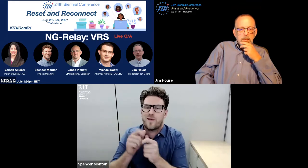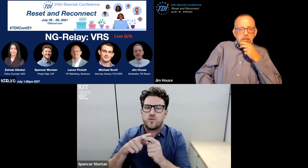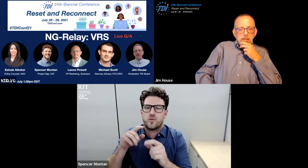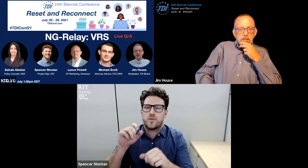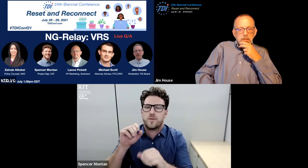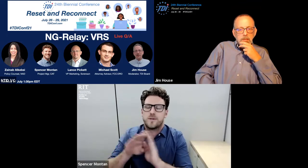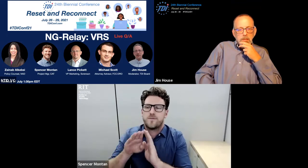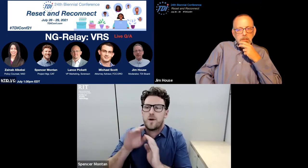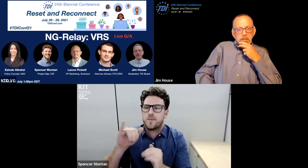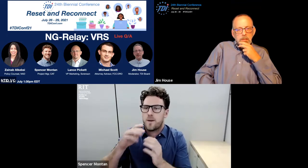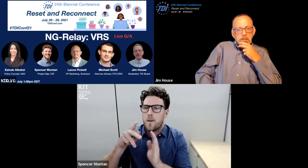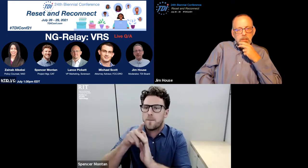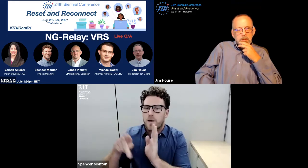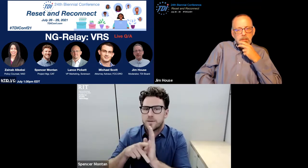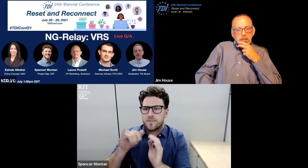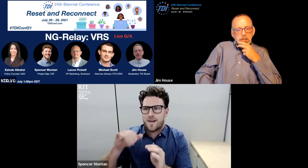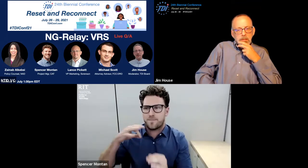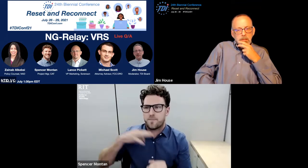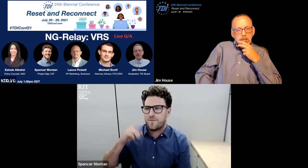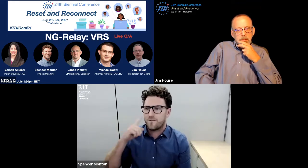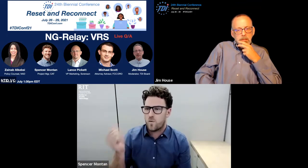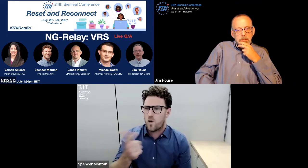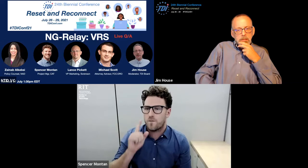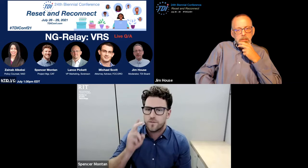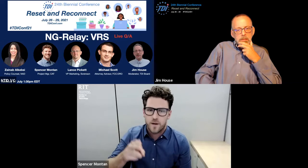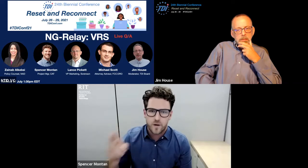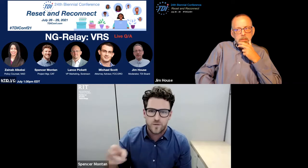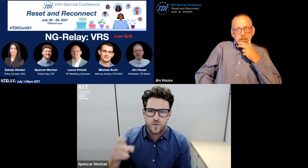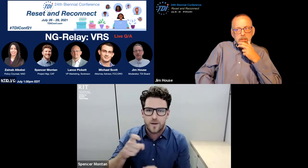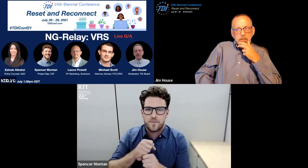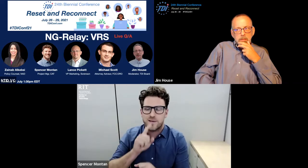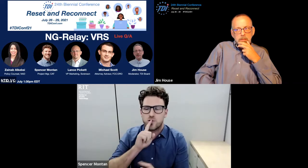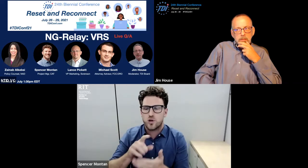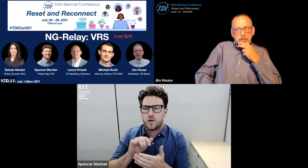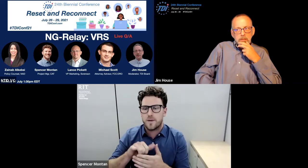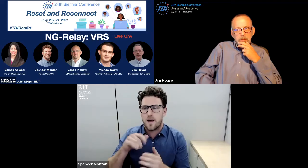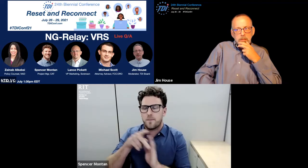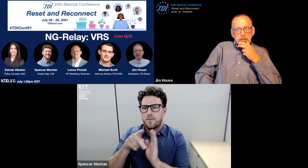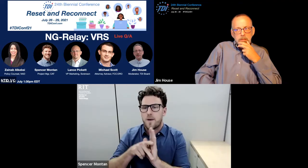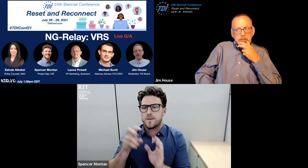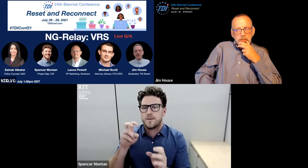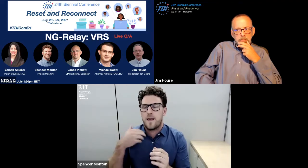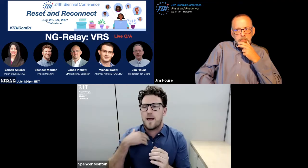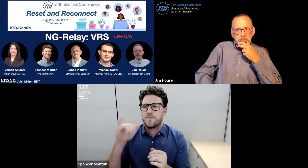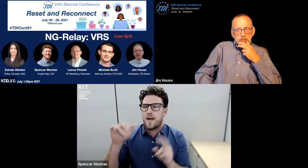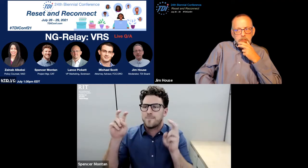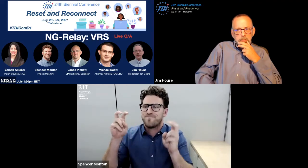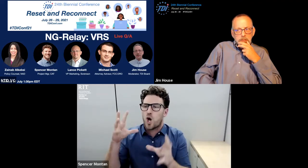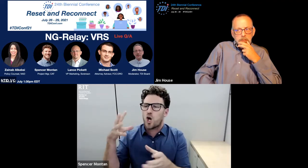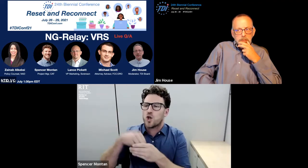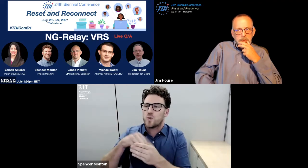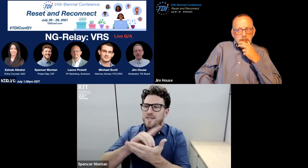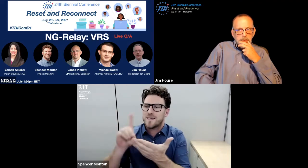collaboration with all of these, have that MPOS, like have a policy that benefits for all of deaf and hard of hearing people, to make sure